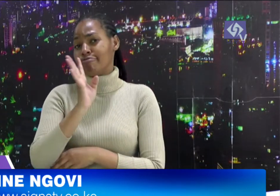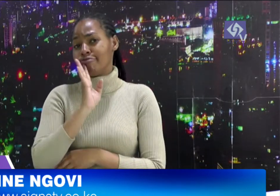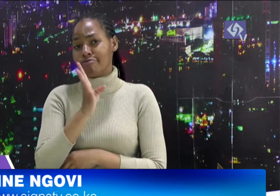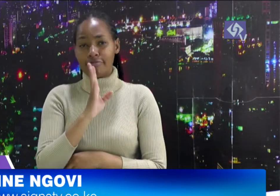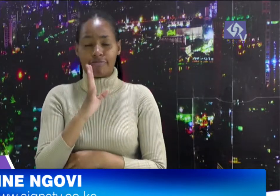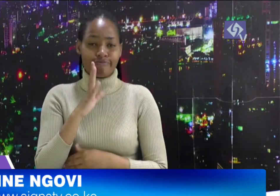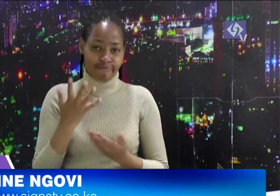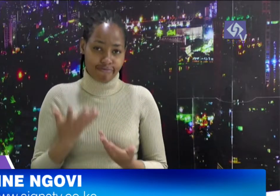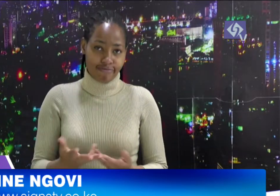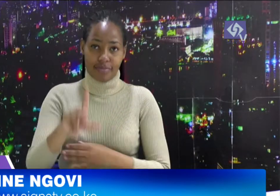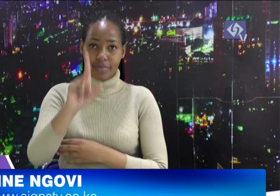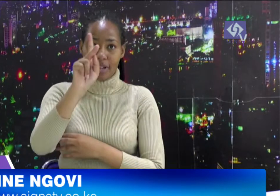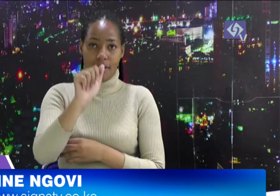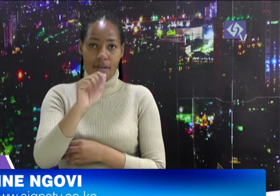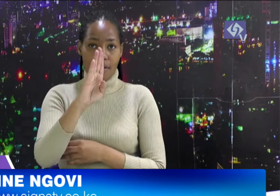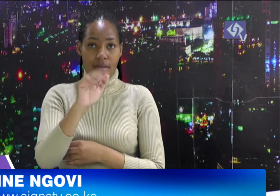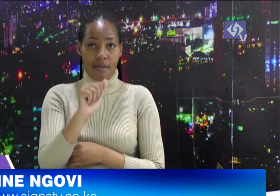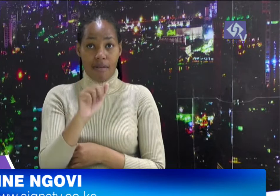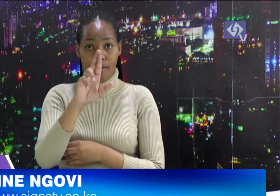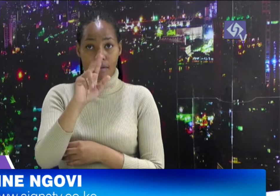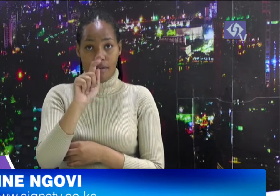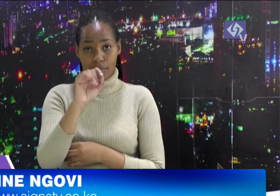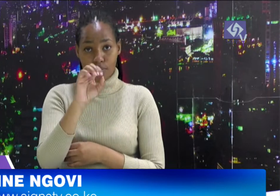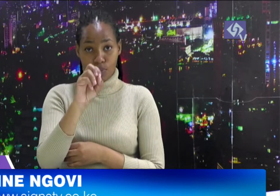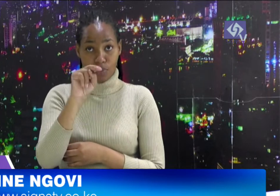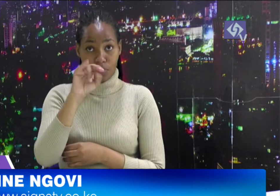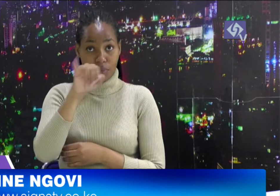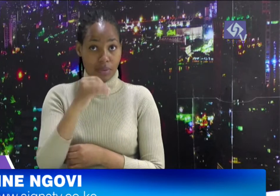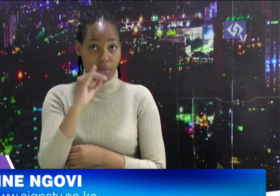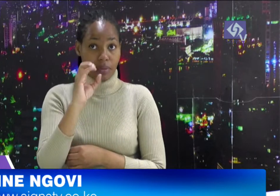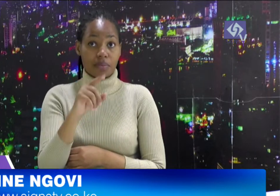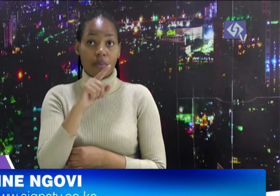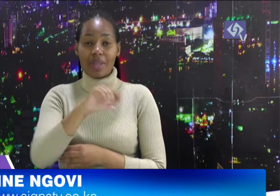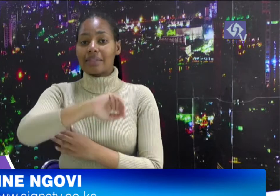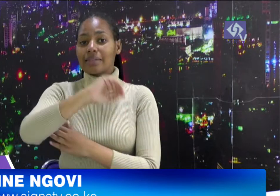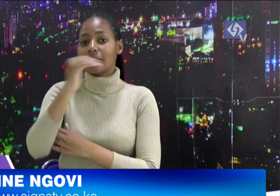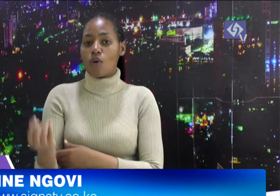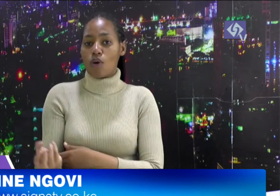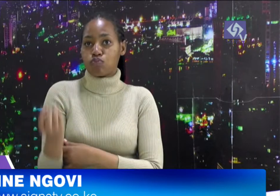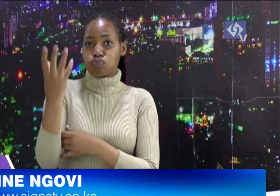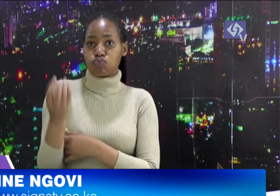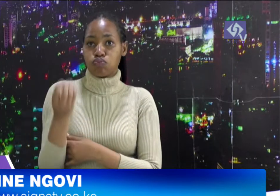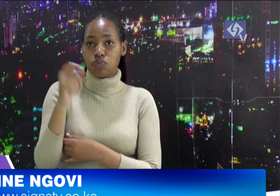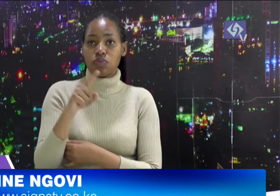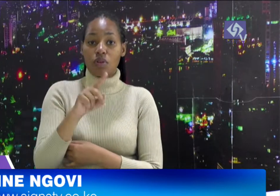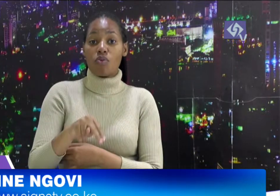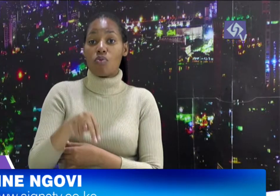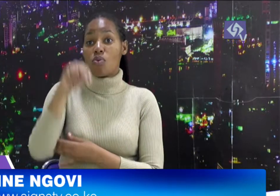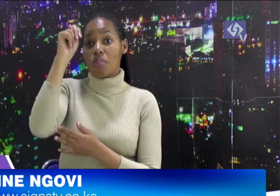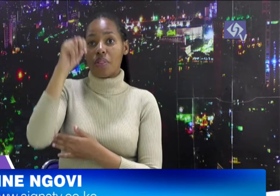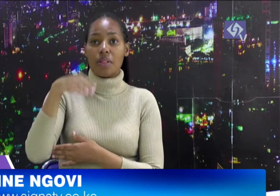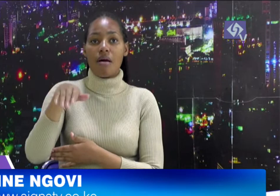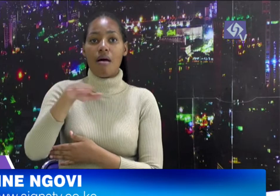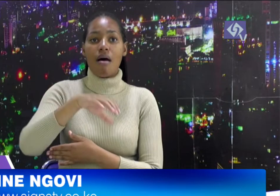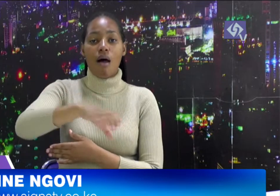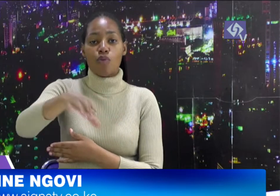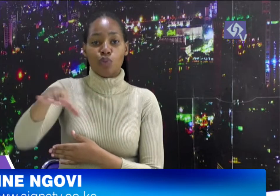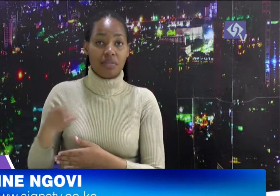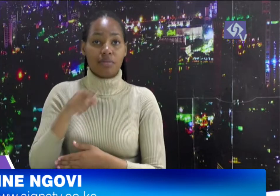catchments. While speaking at Kabatonjo town in Baringo North